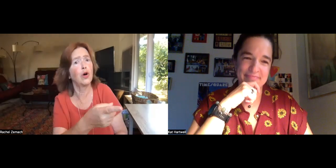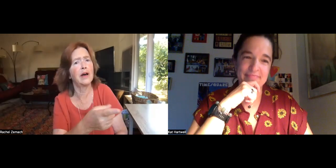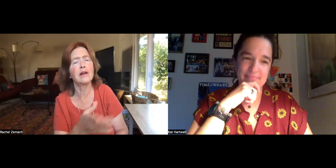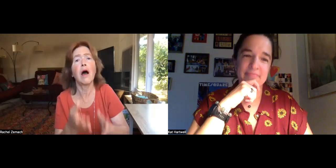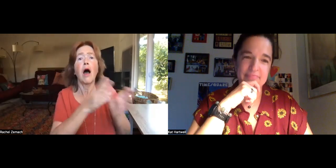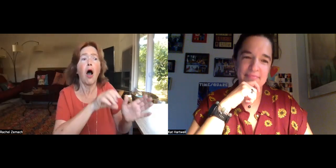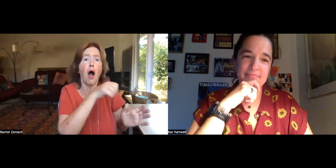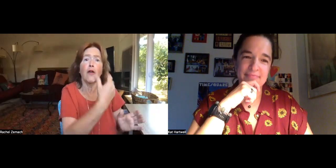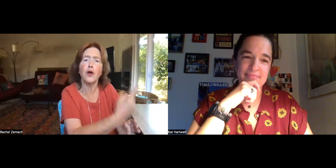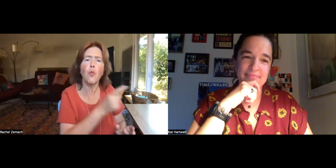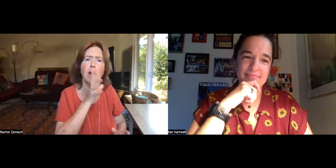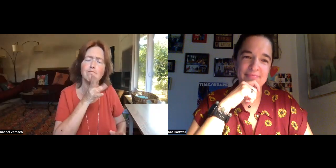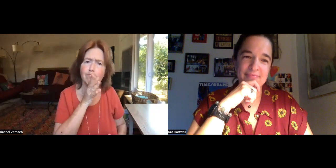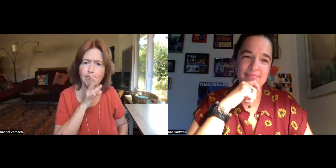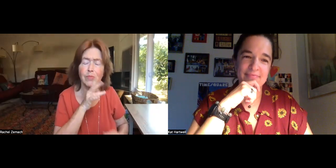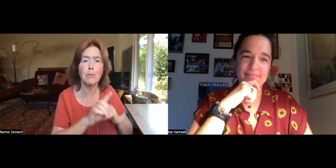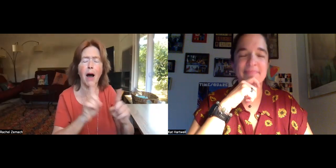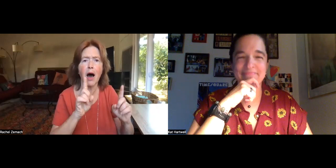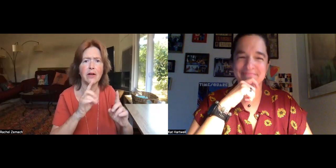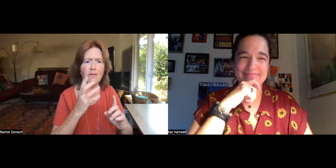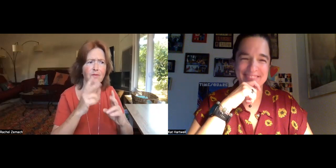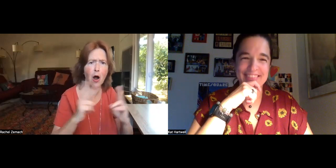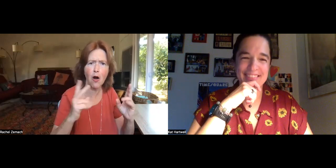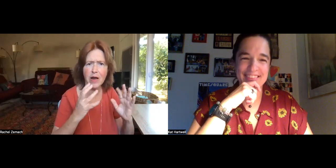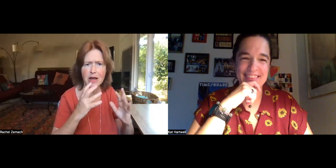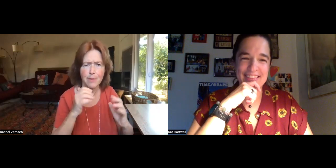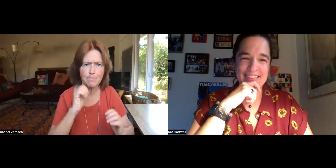good, other one, but very